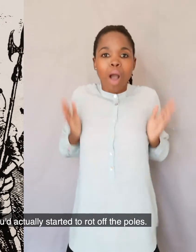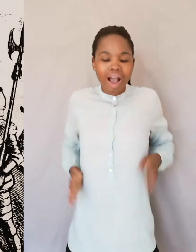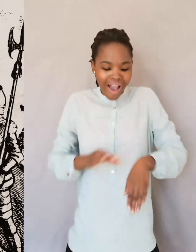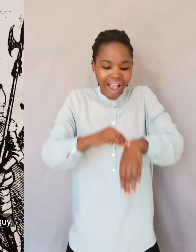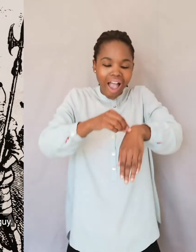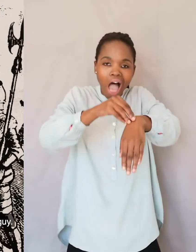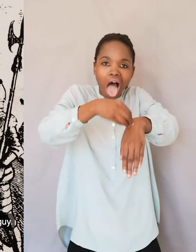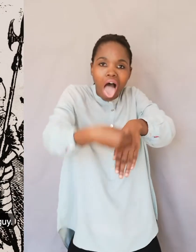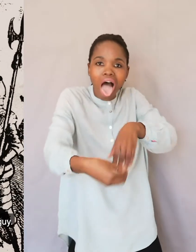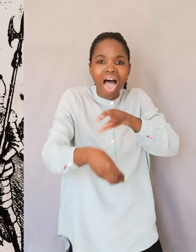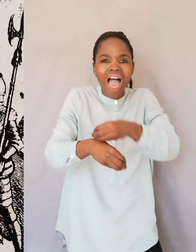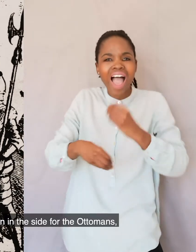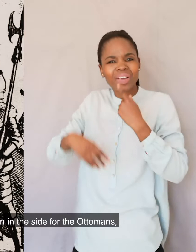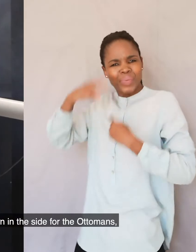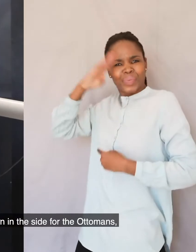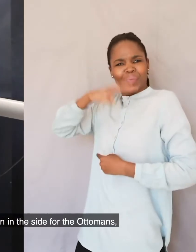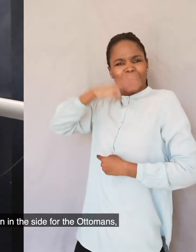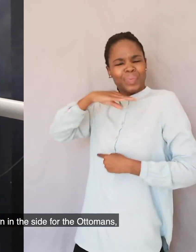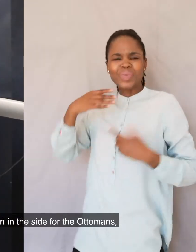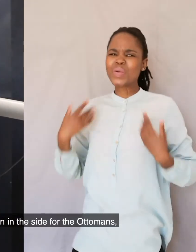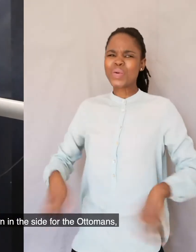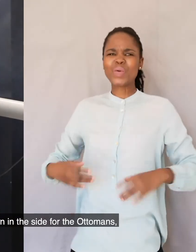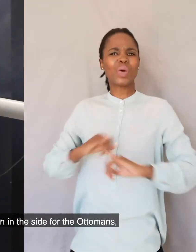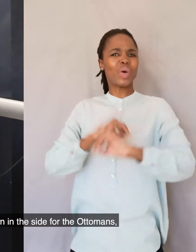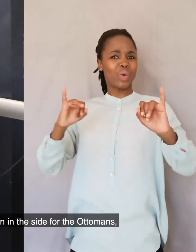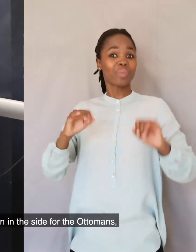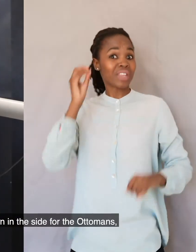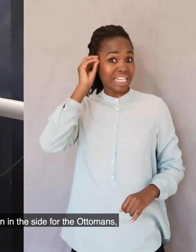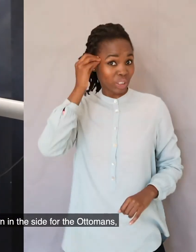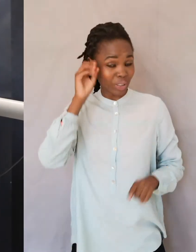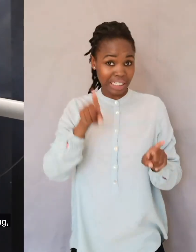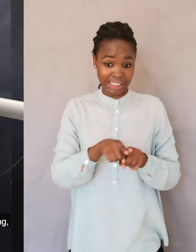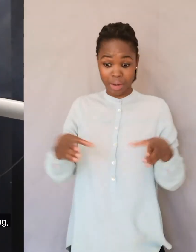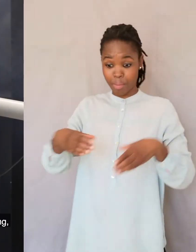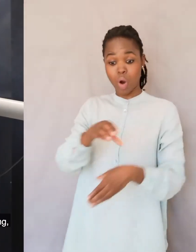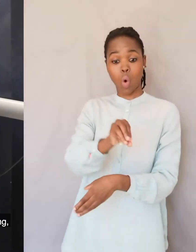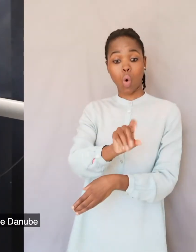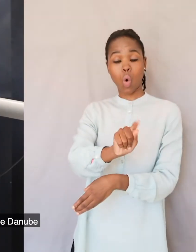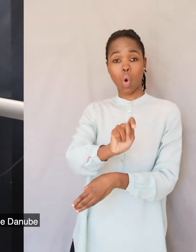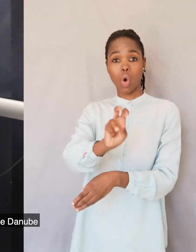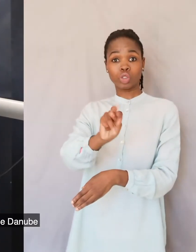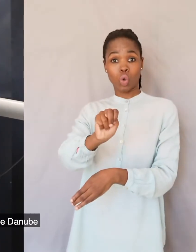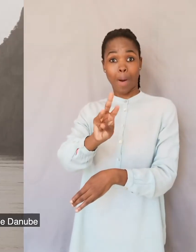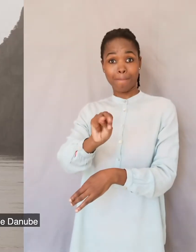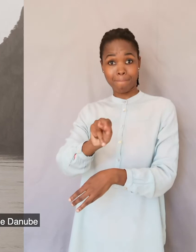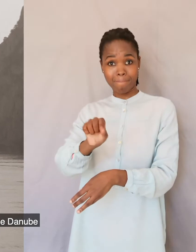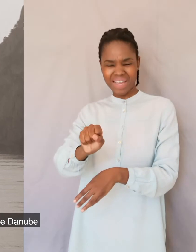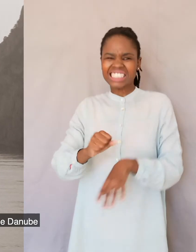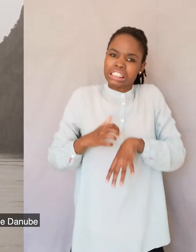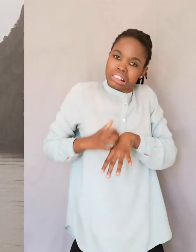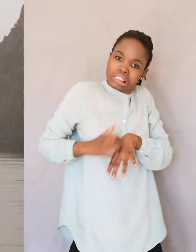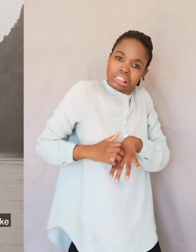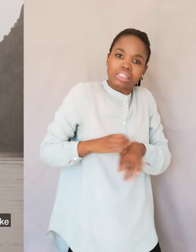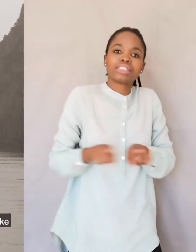poles. Just a savory guy. The interesting part was he was a thorn in the side for the Ottomans. So he kept going insurgencies across the